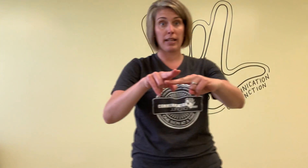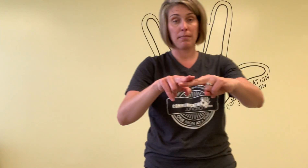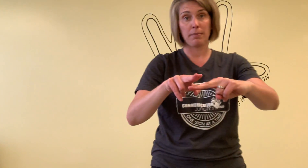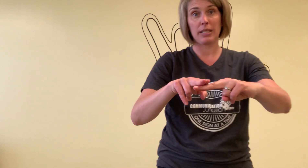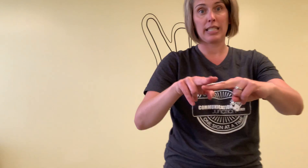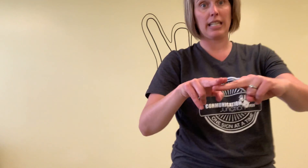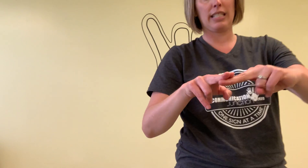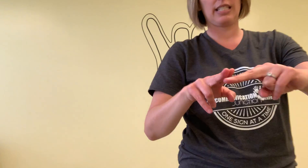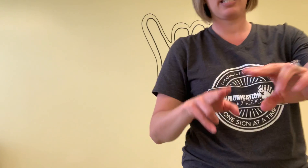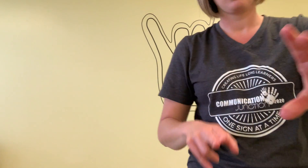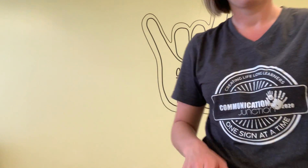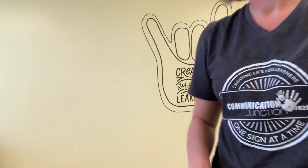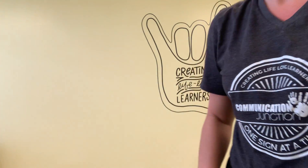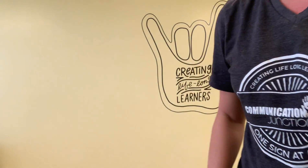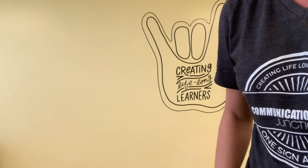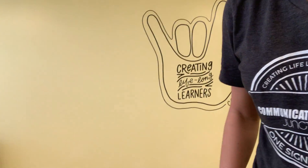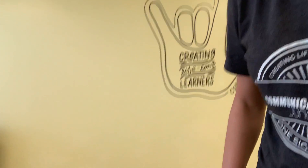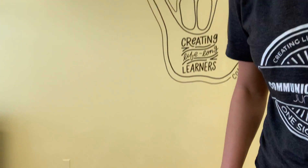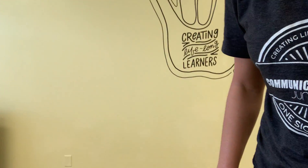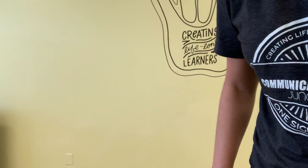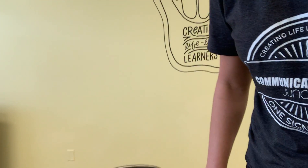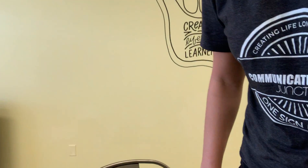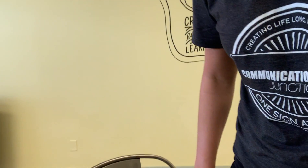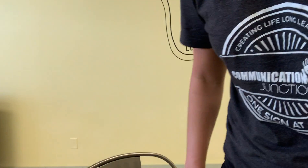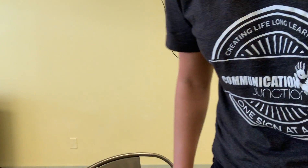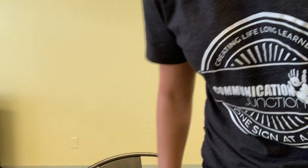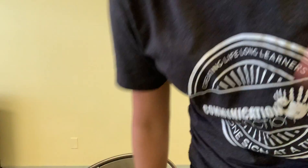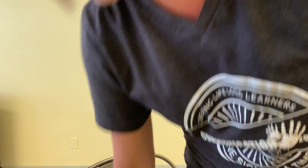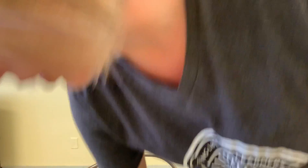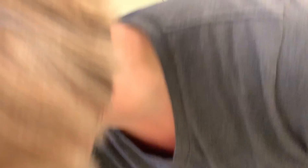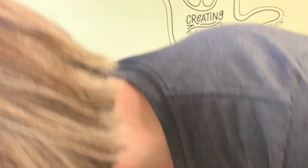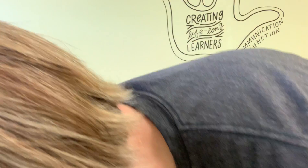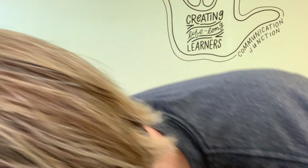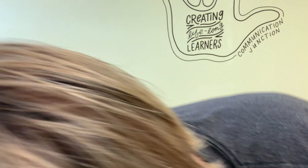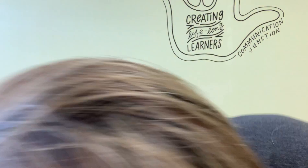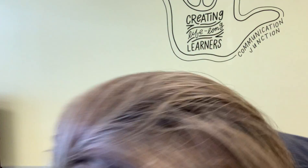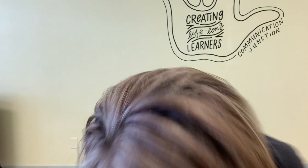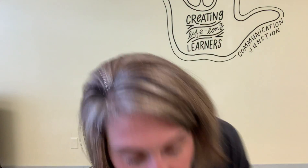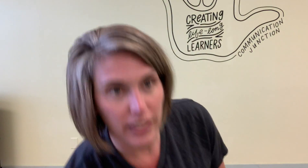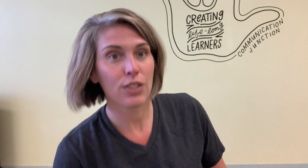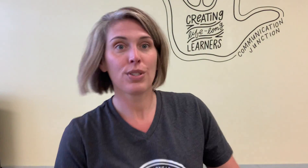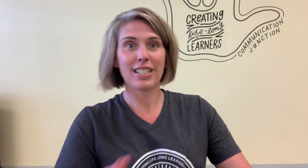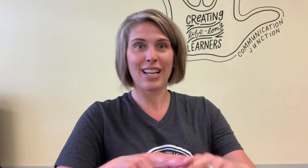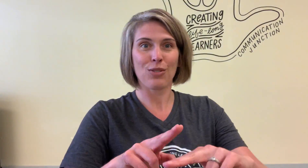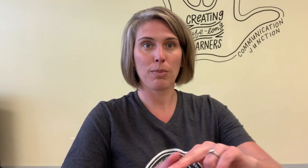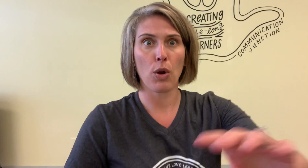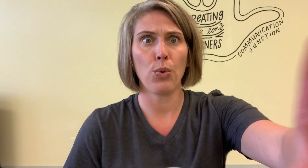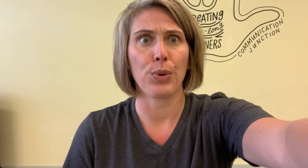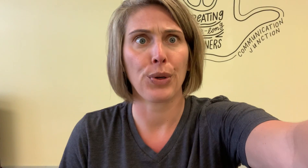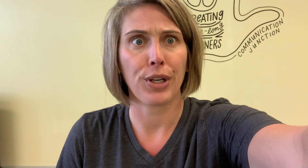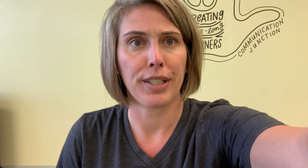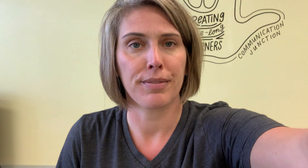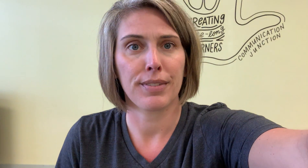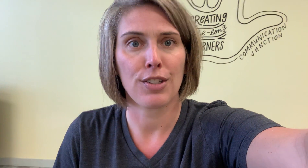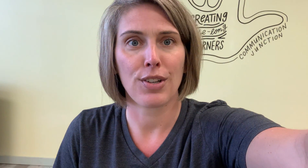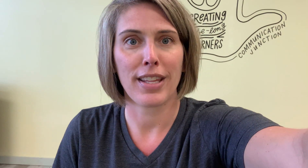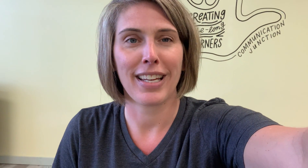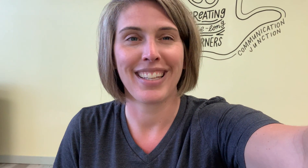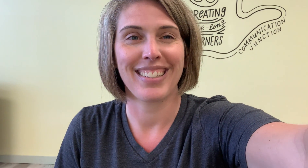bottom sits on the ground. Can you sit down with me? Oh, we're crooked. Let's try that again.